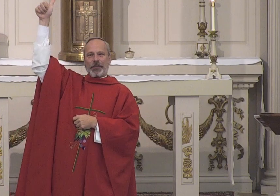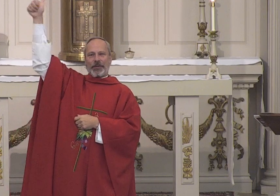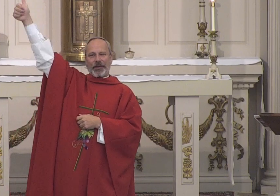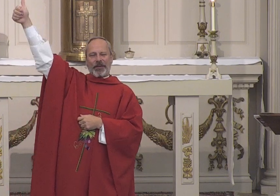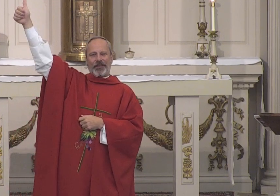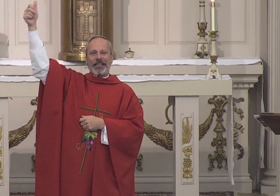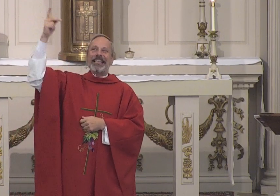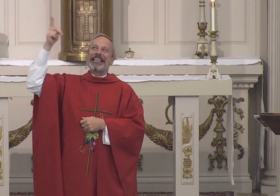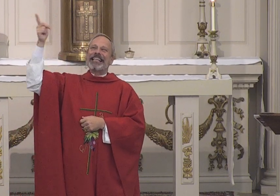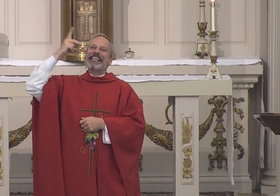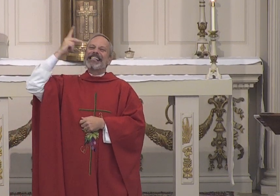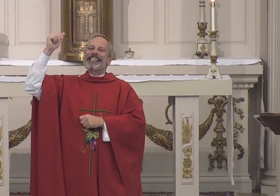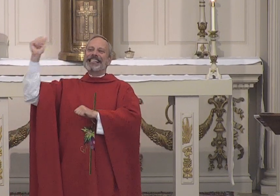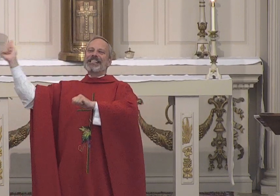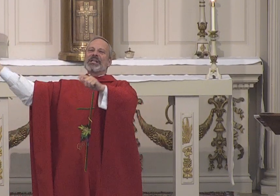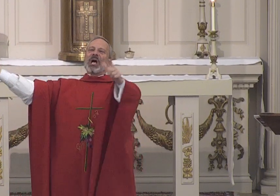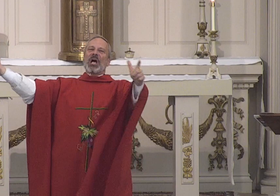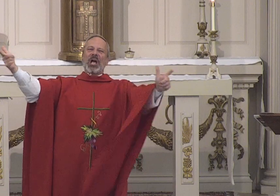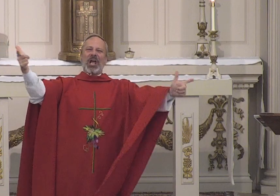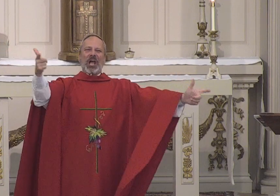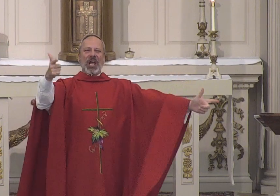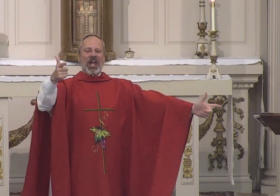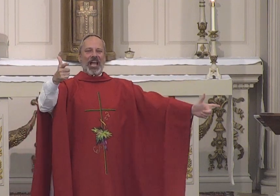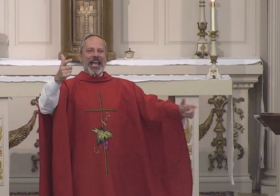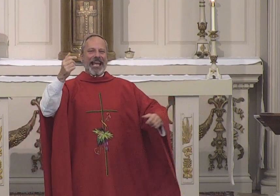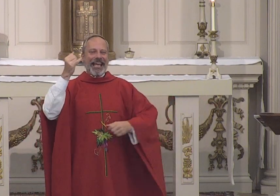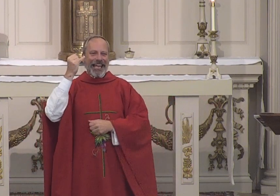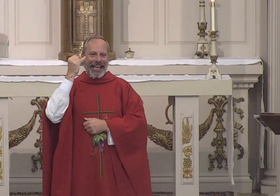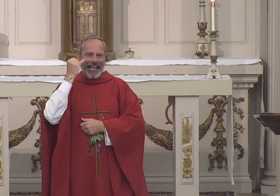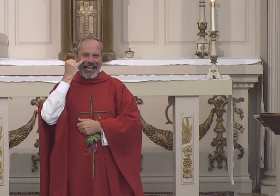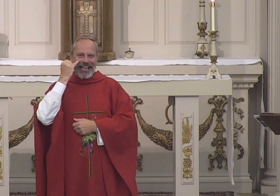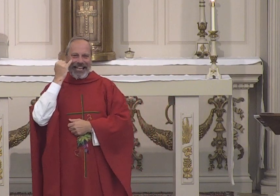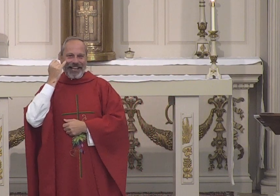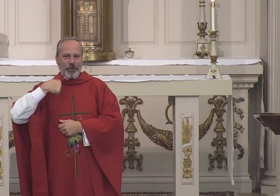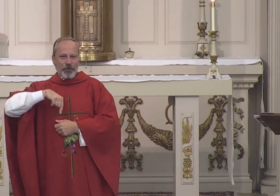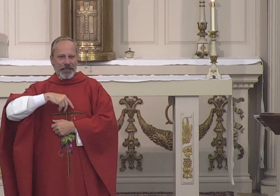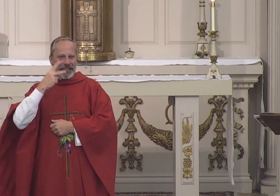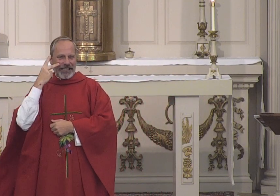often. God sees all.